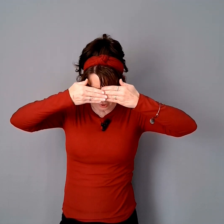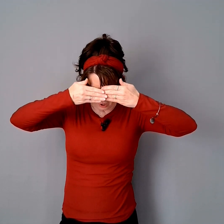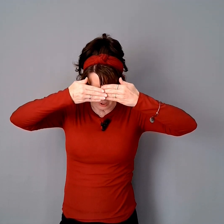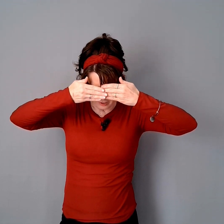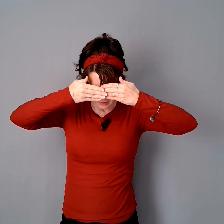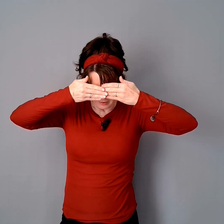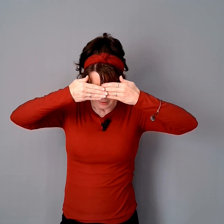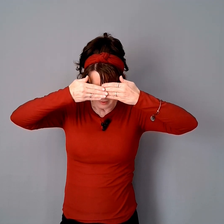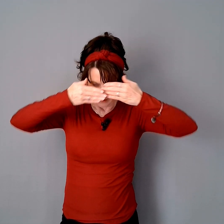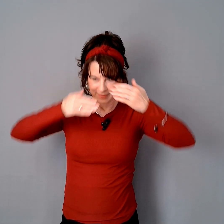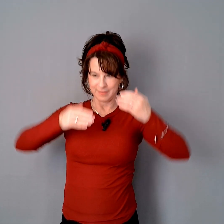dark.